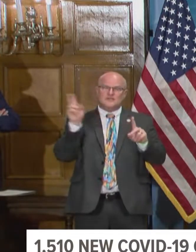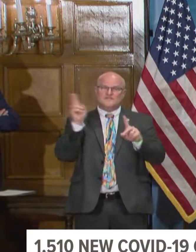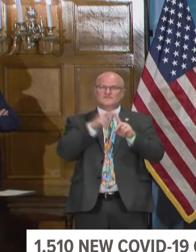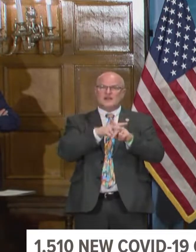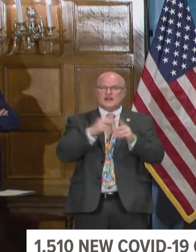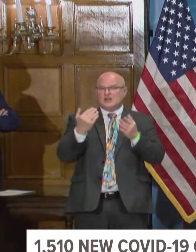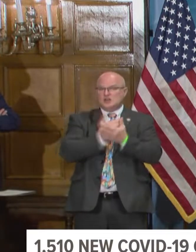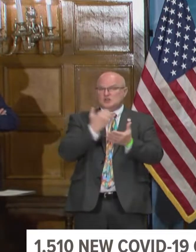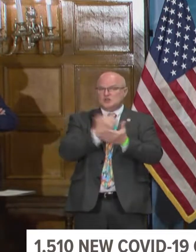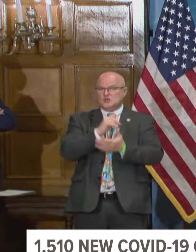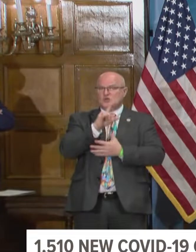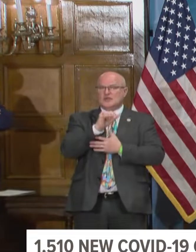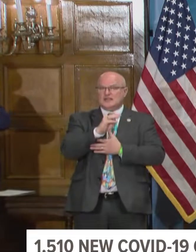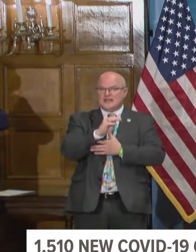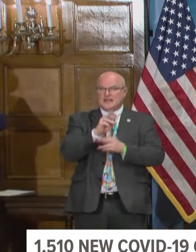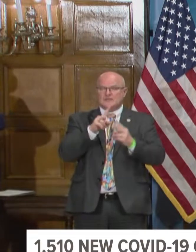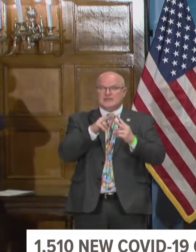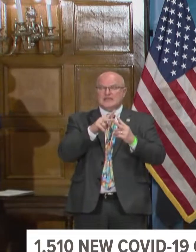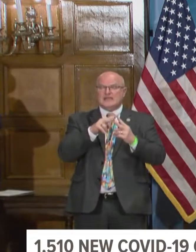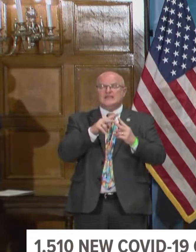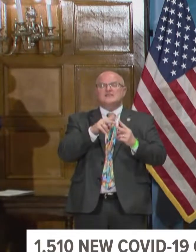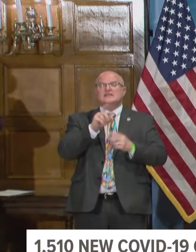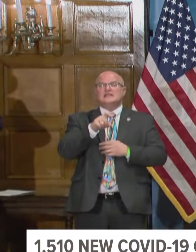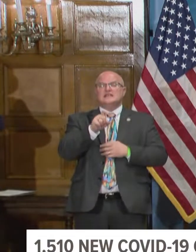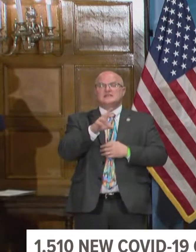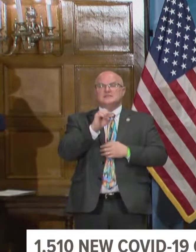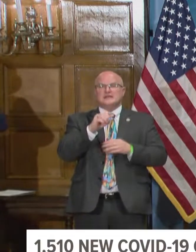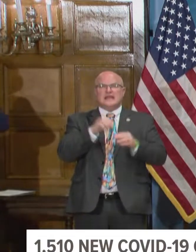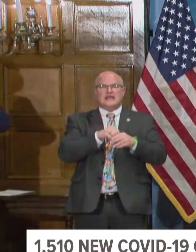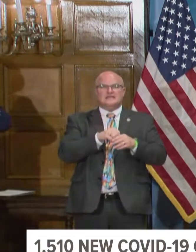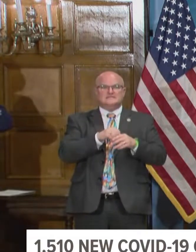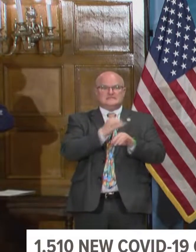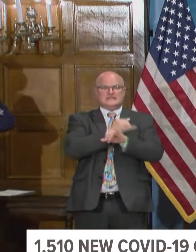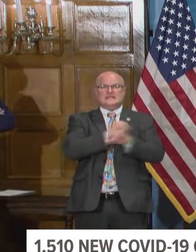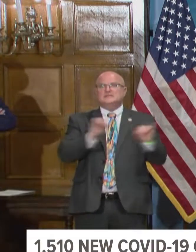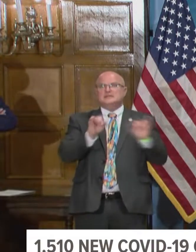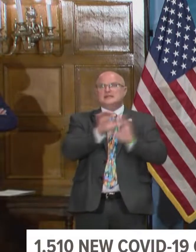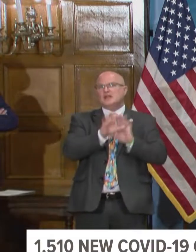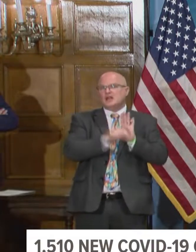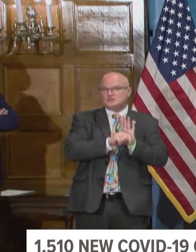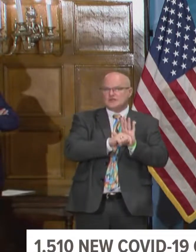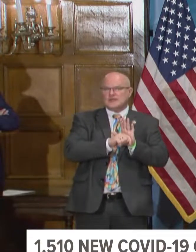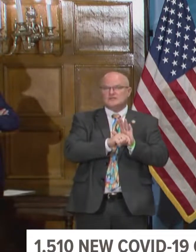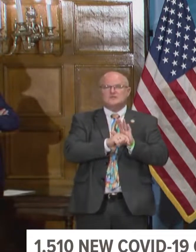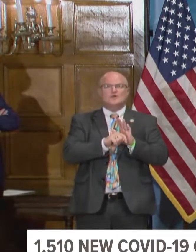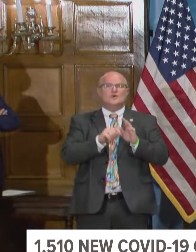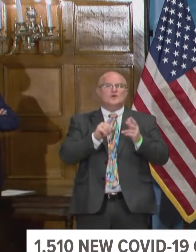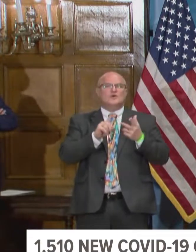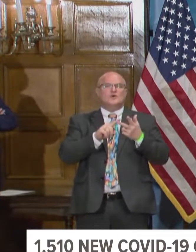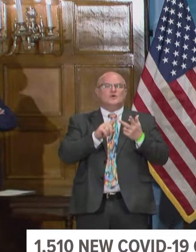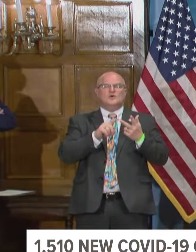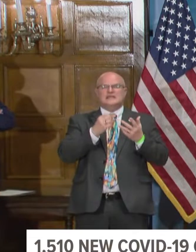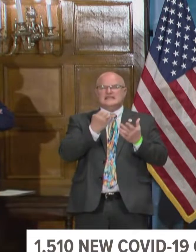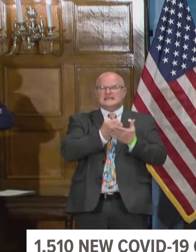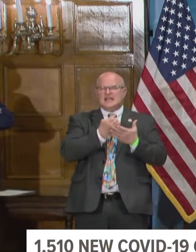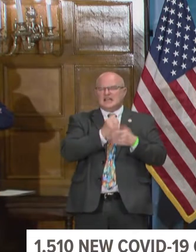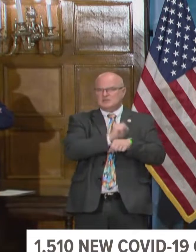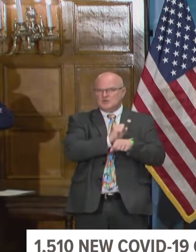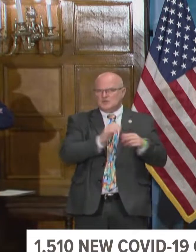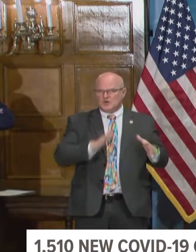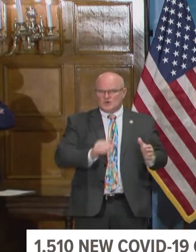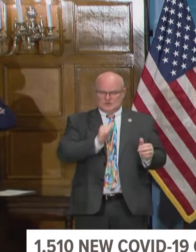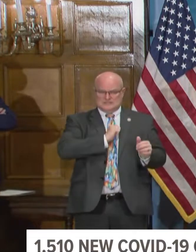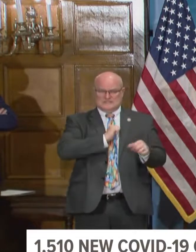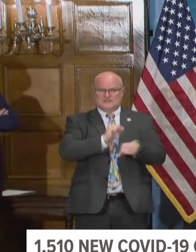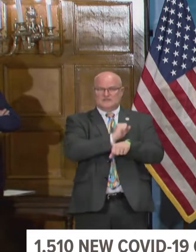new claim, either one need to be just that an independent contractor, a gig economy worker, self-employed that was